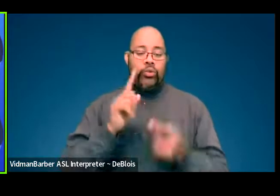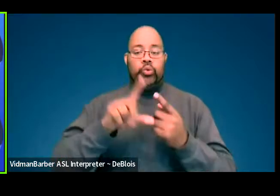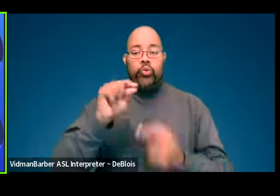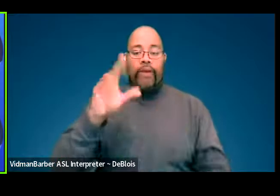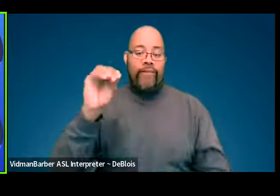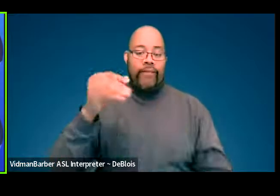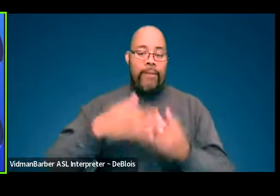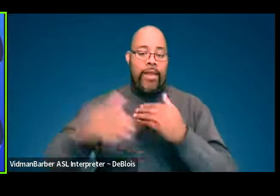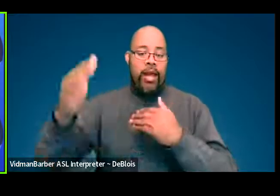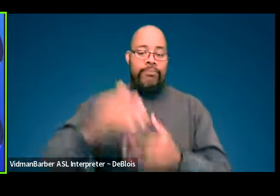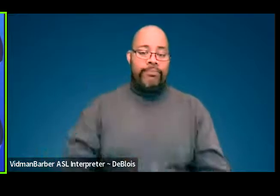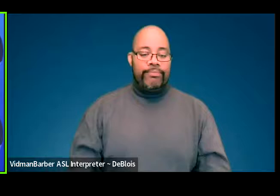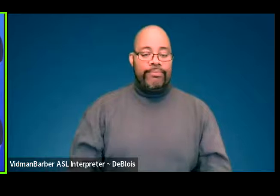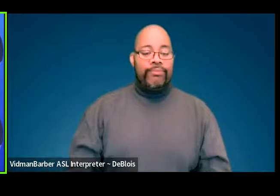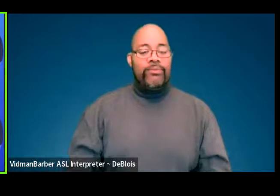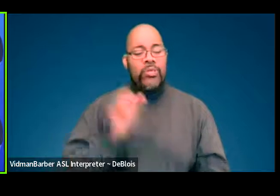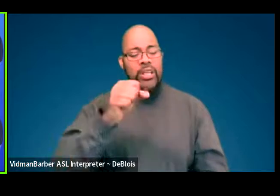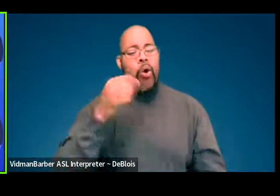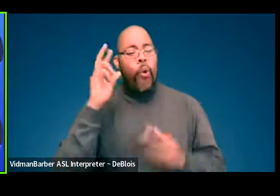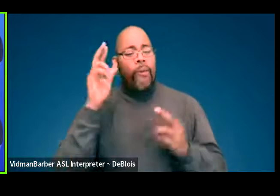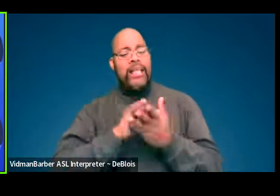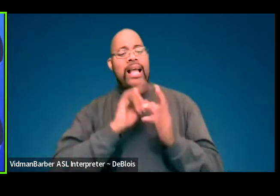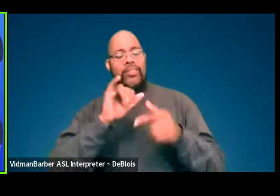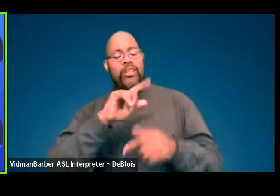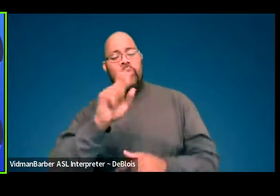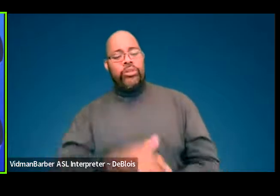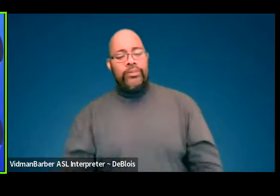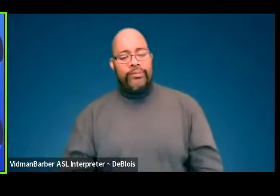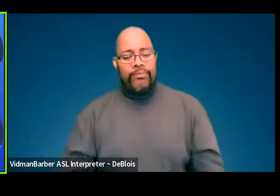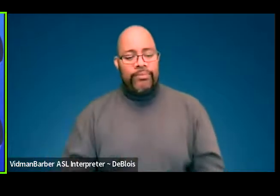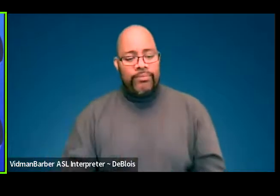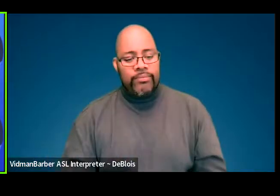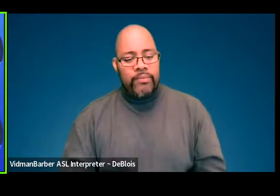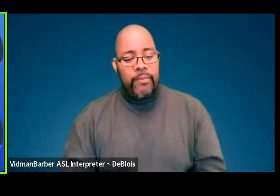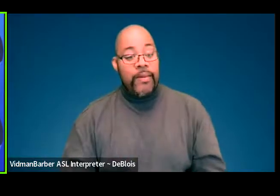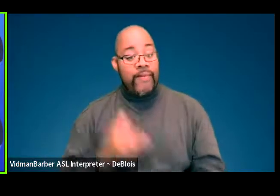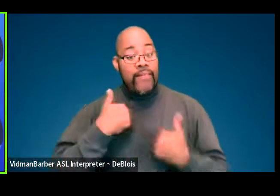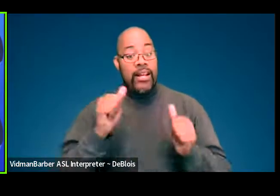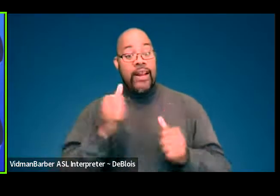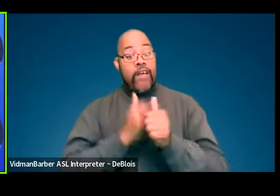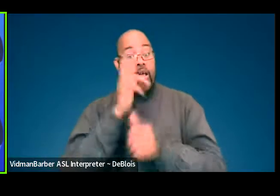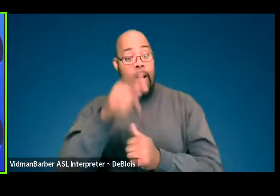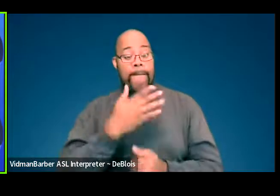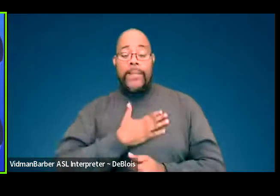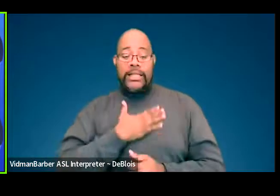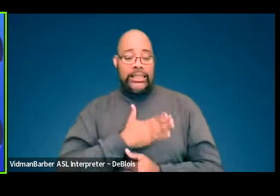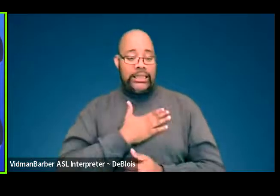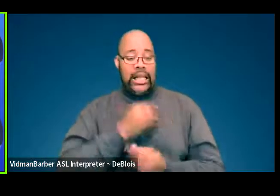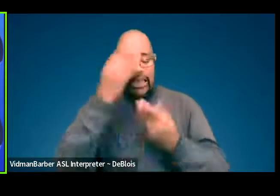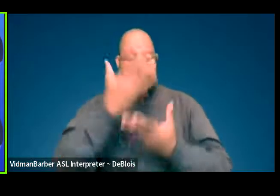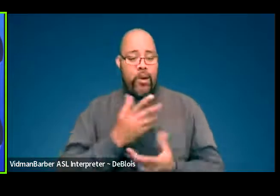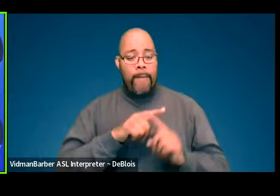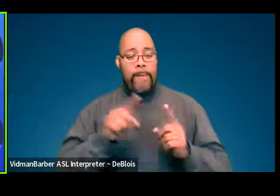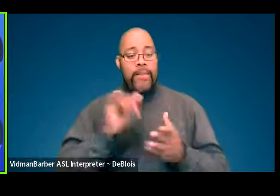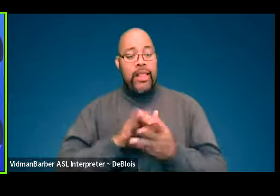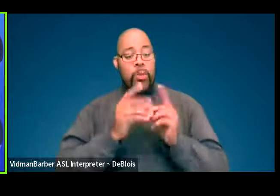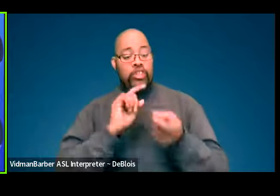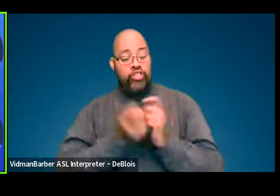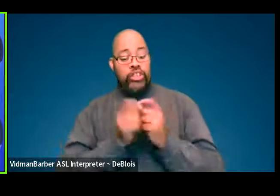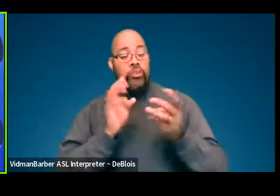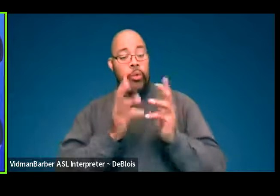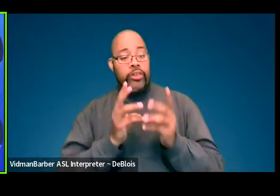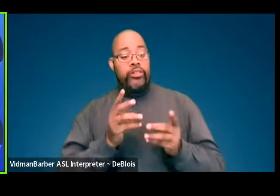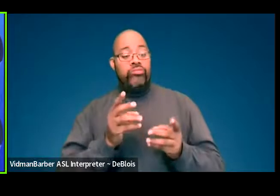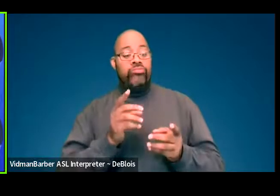2050. So yeah, hopefully that answered the question. If you have any follow-up, please let me know. But the climate change conversation